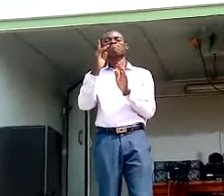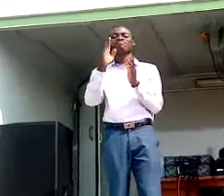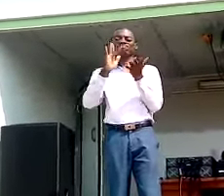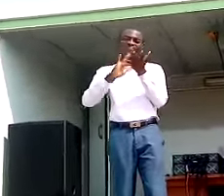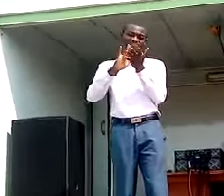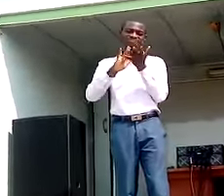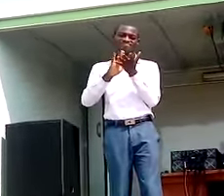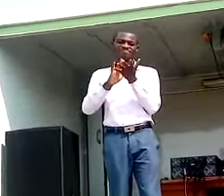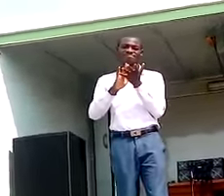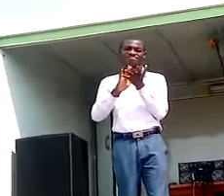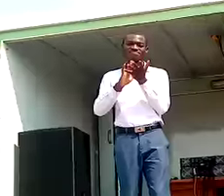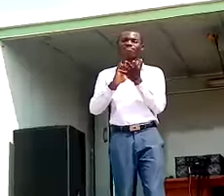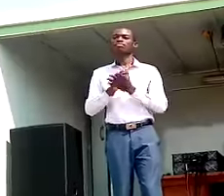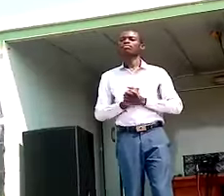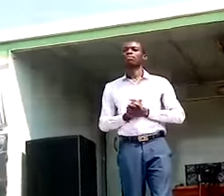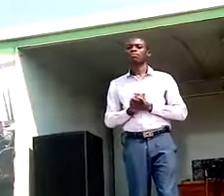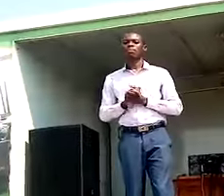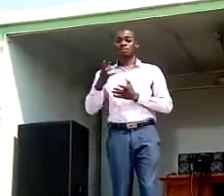reminder,